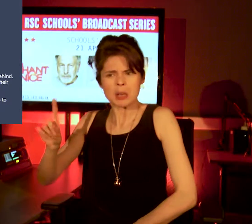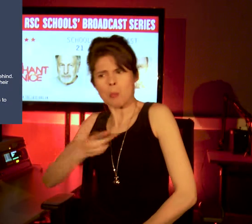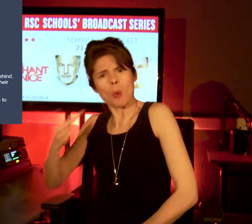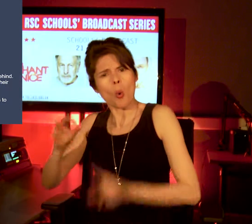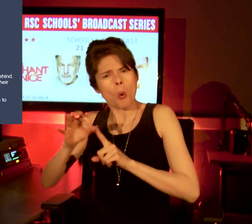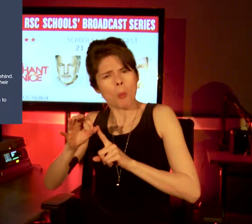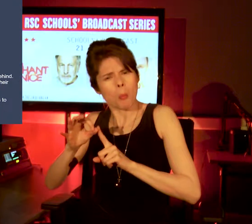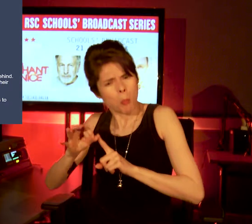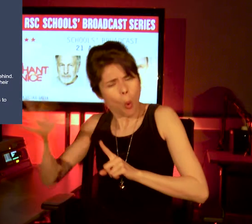in Belmont.